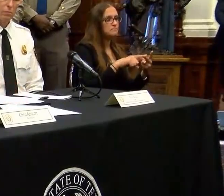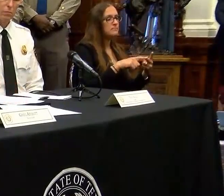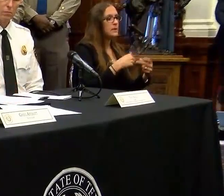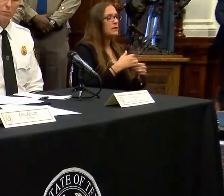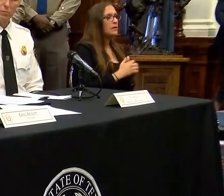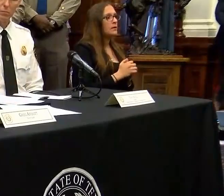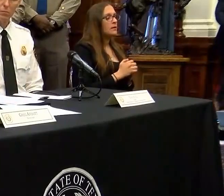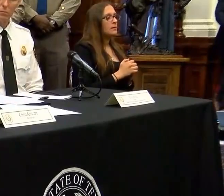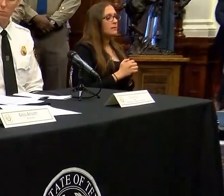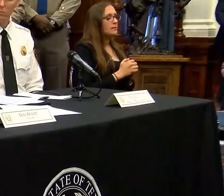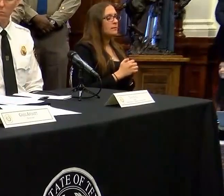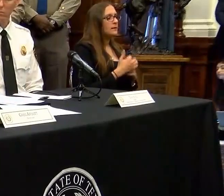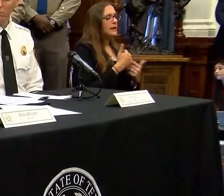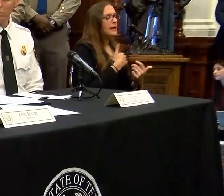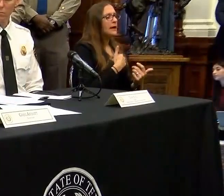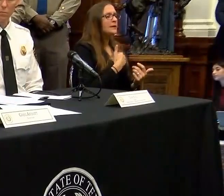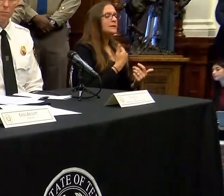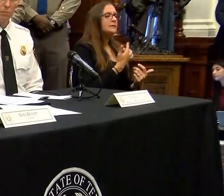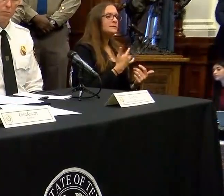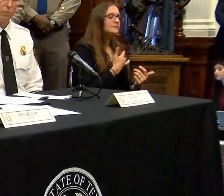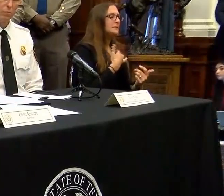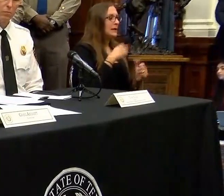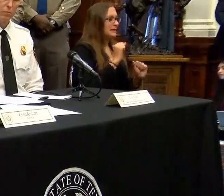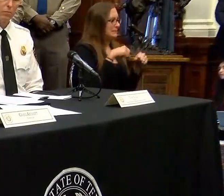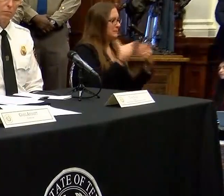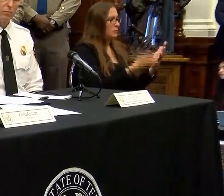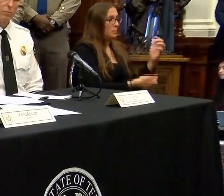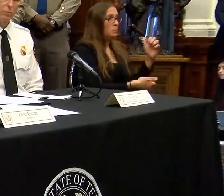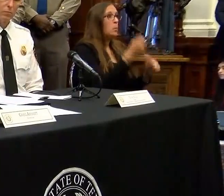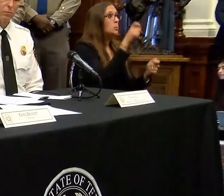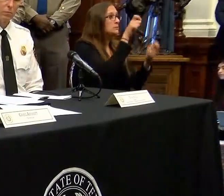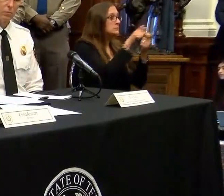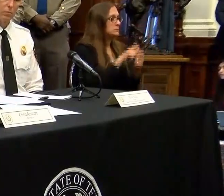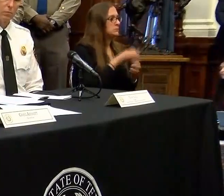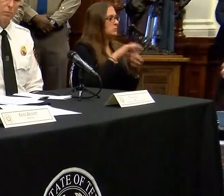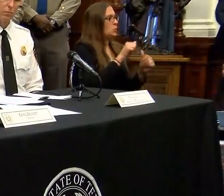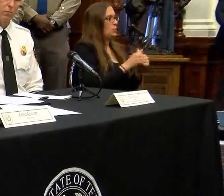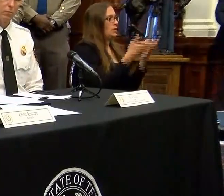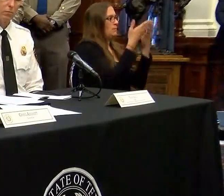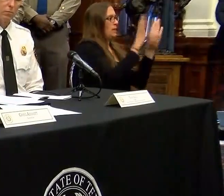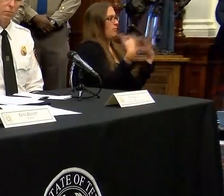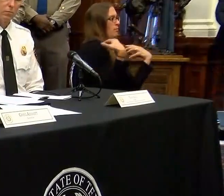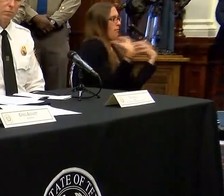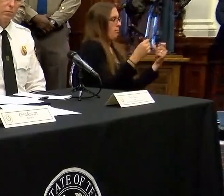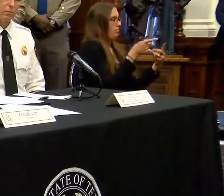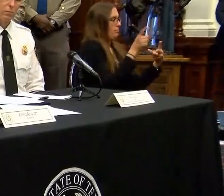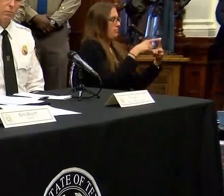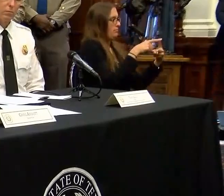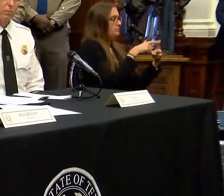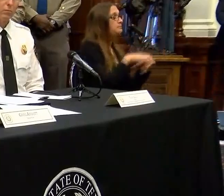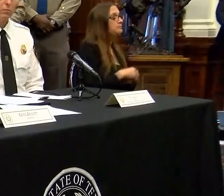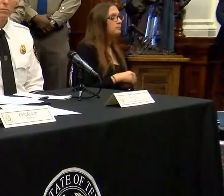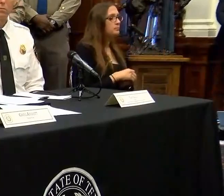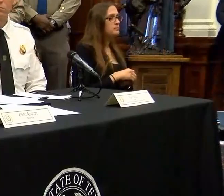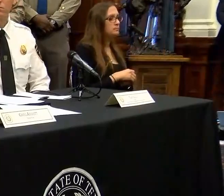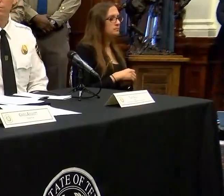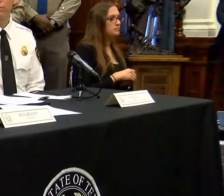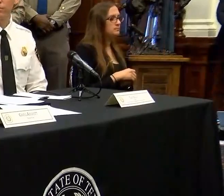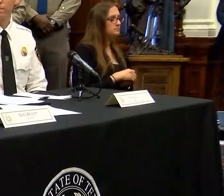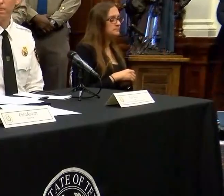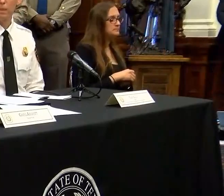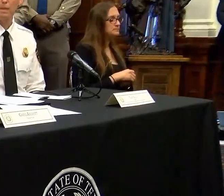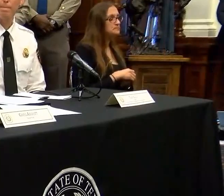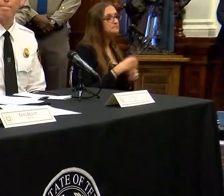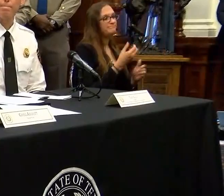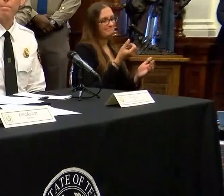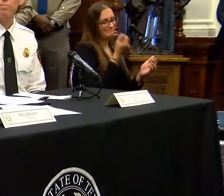I feel that I can really give you the most details on the public health system side of it. Here, again, as